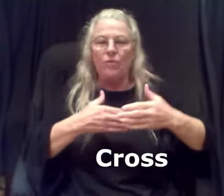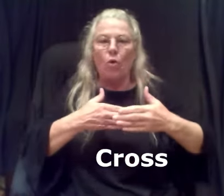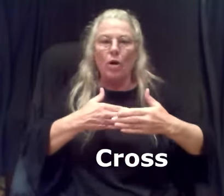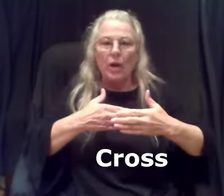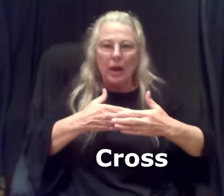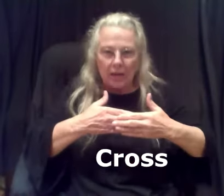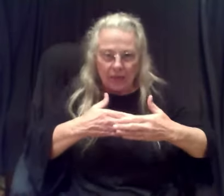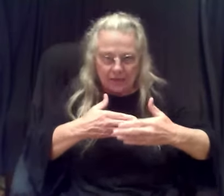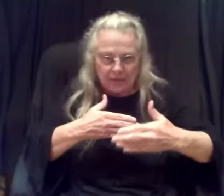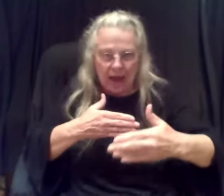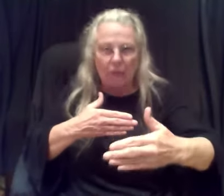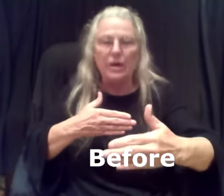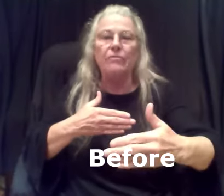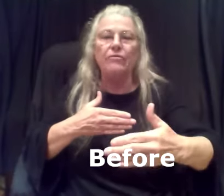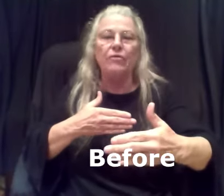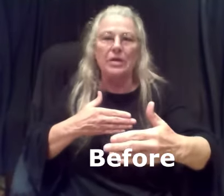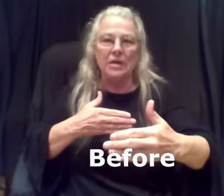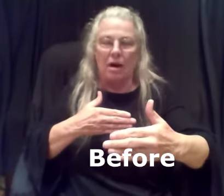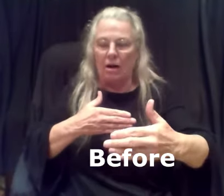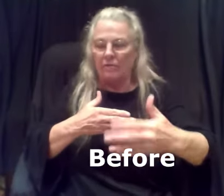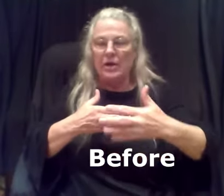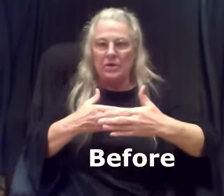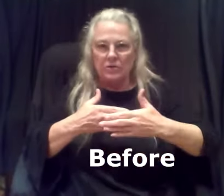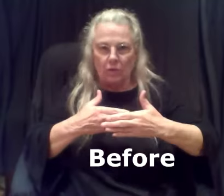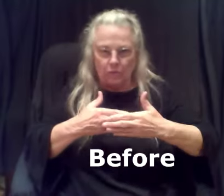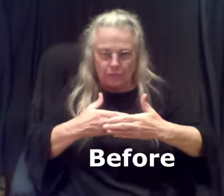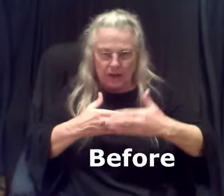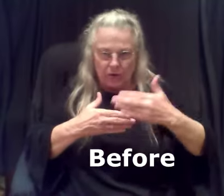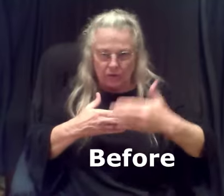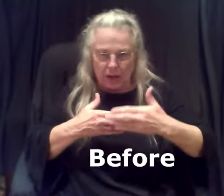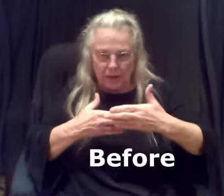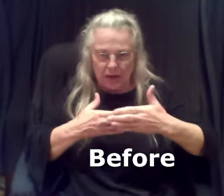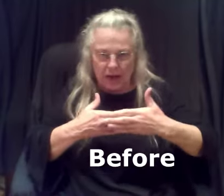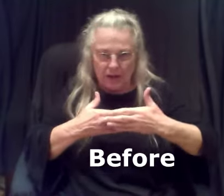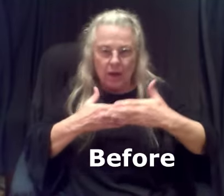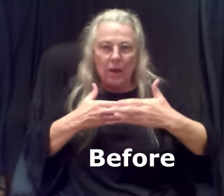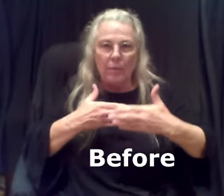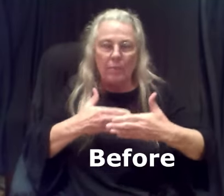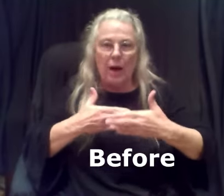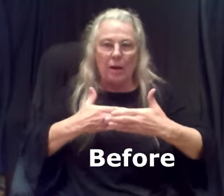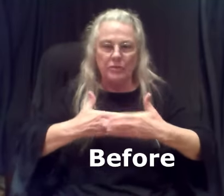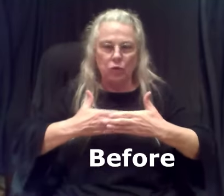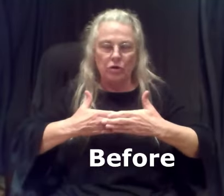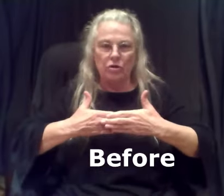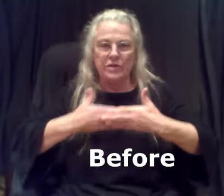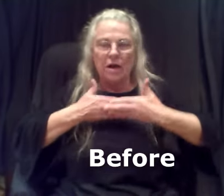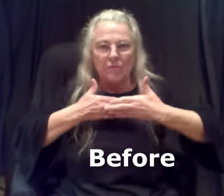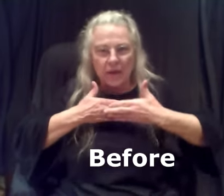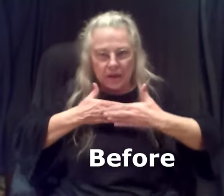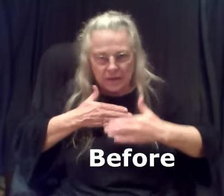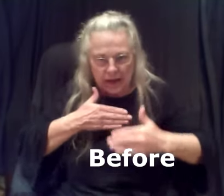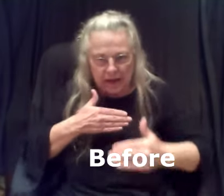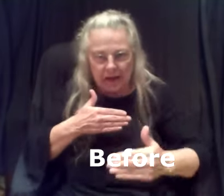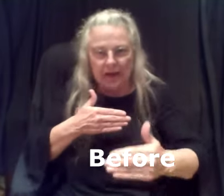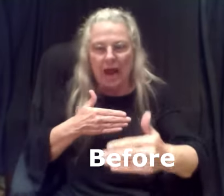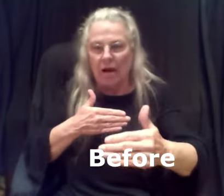Before, and that's out in front of. So take your dominant hand, palms toward yourself, taking it out